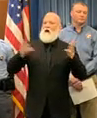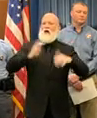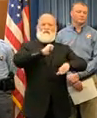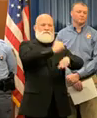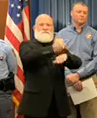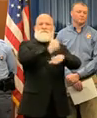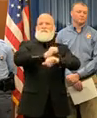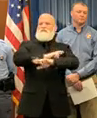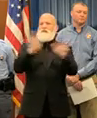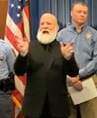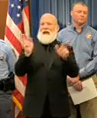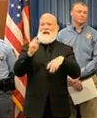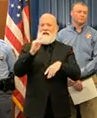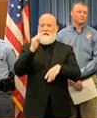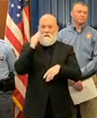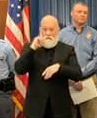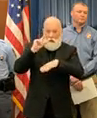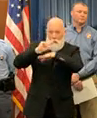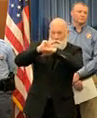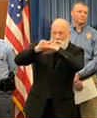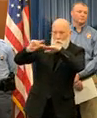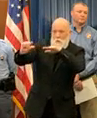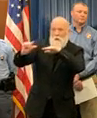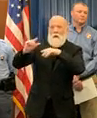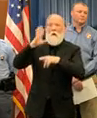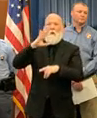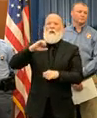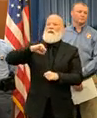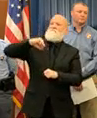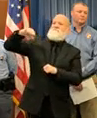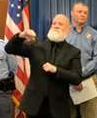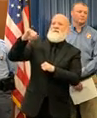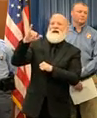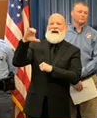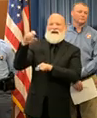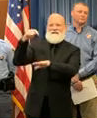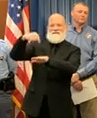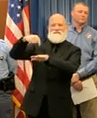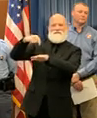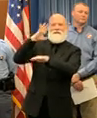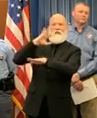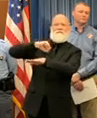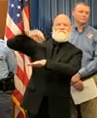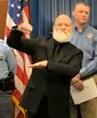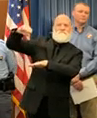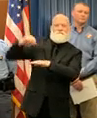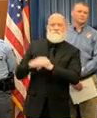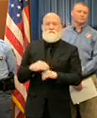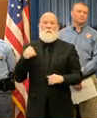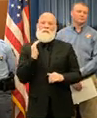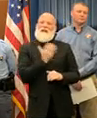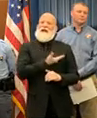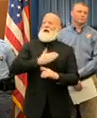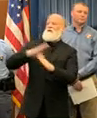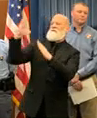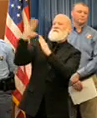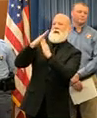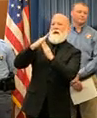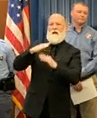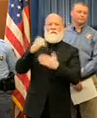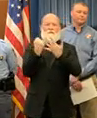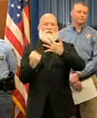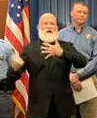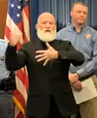the onset of ice initially on the interstate highways, our highest priorities, and the other priorities to hospitals